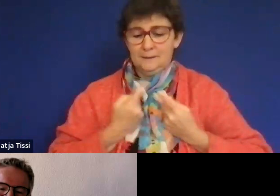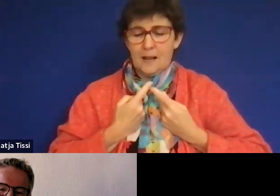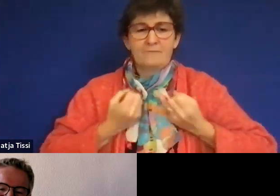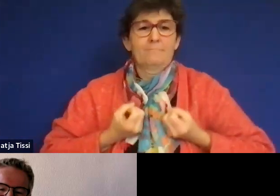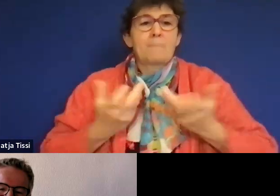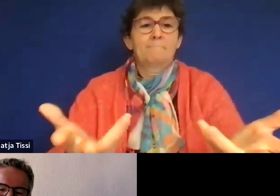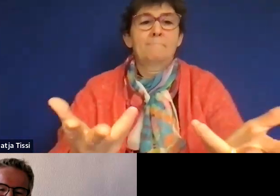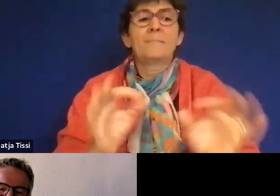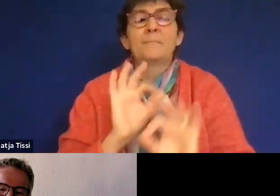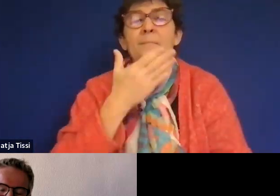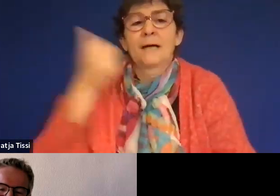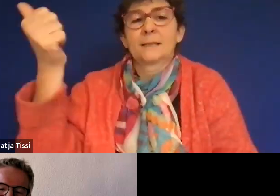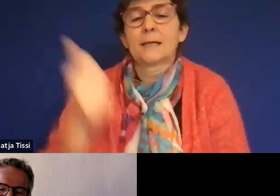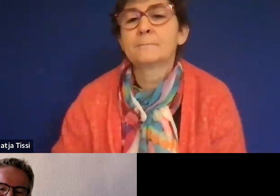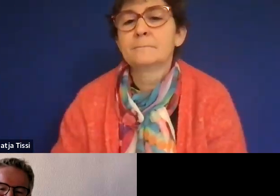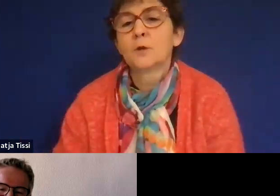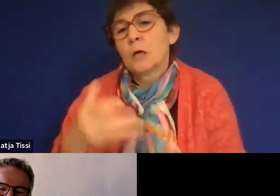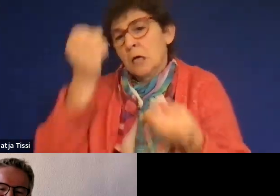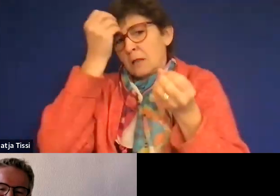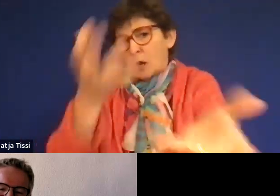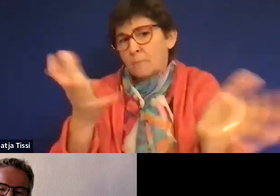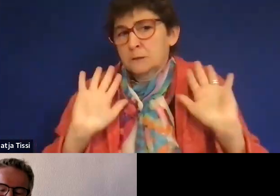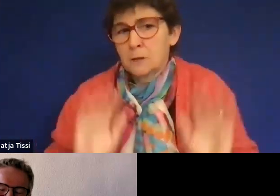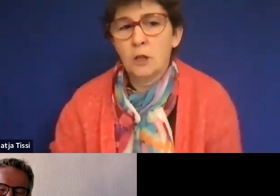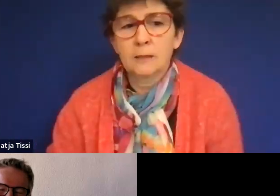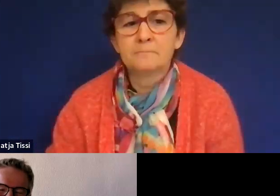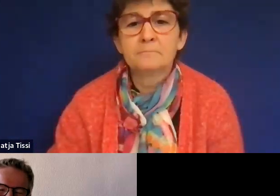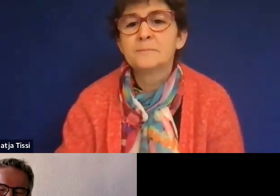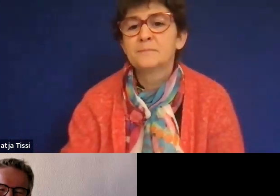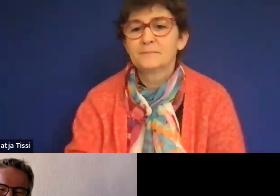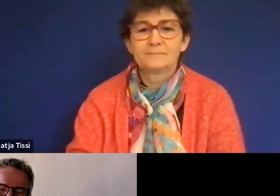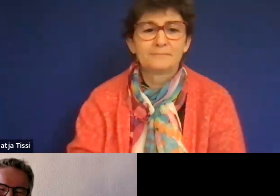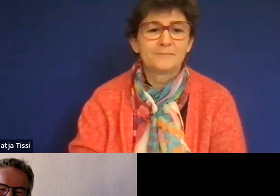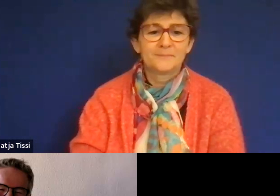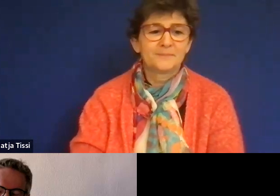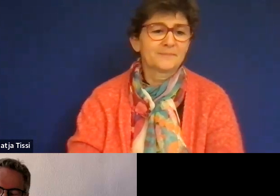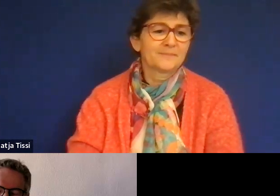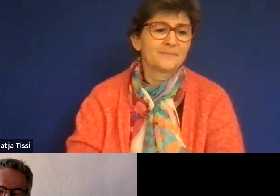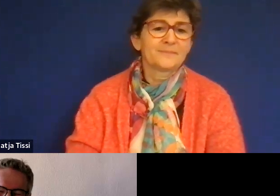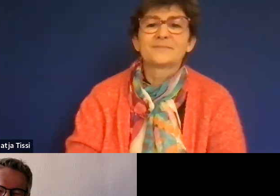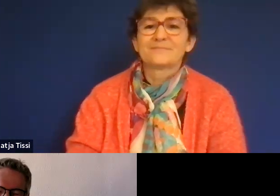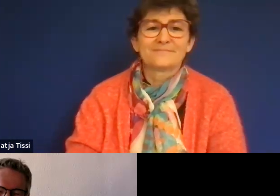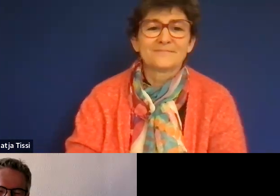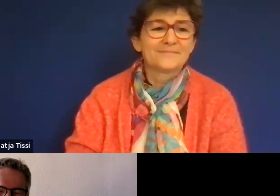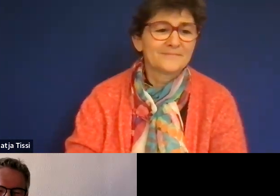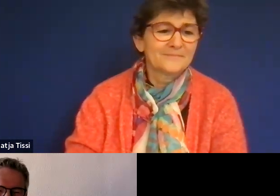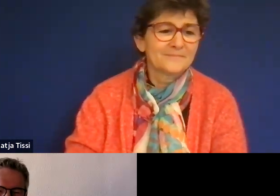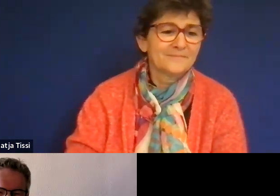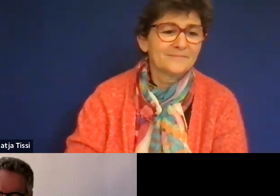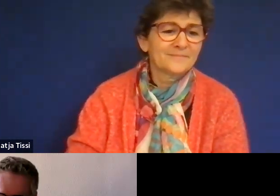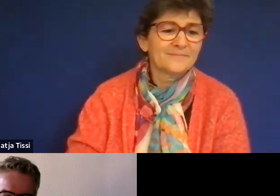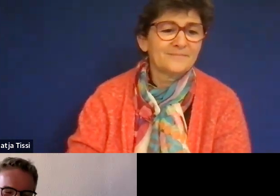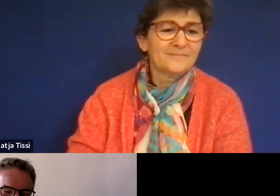we took the video off. So, and we could see that the results were a lot better. Just, that's an important thing, I think, to